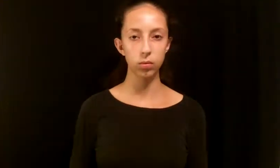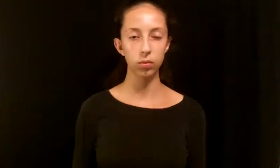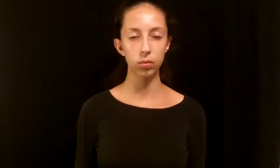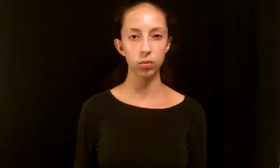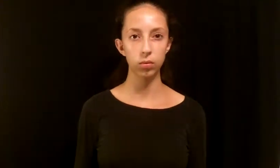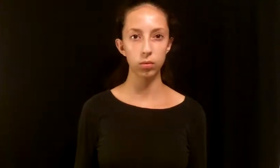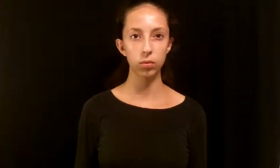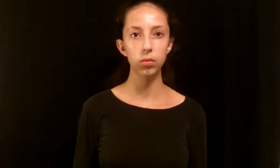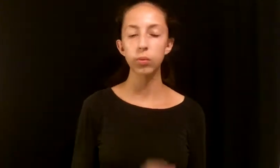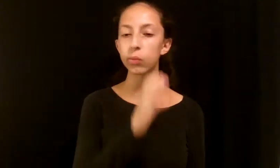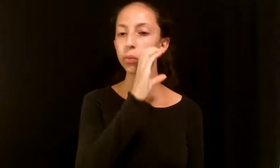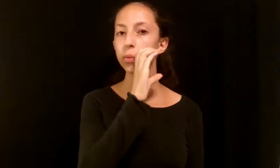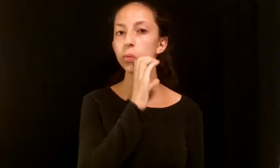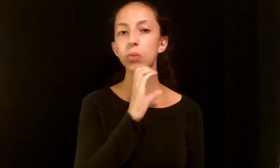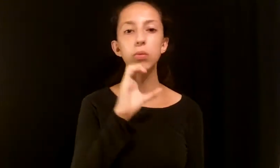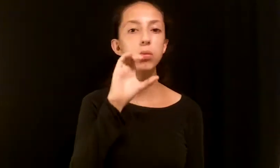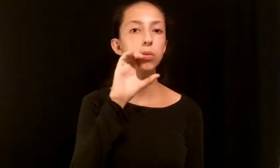Cafeteria is a C, each side of your mouth.